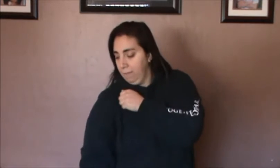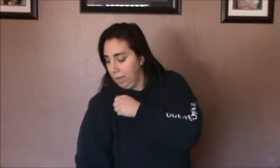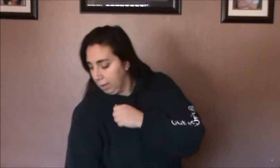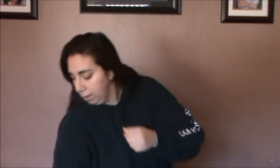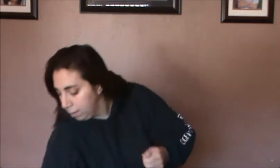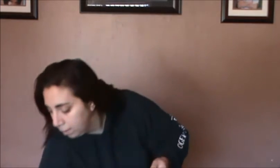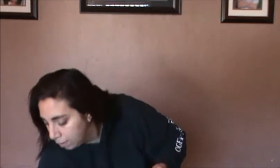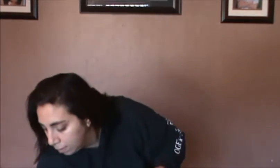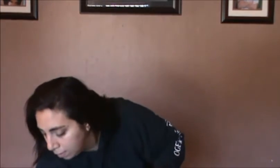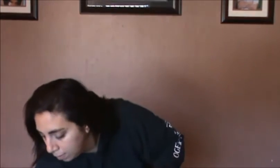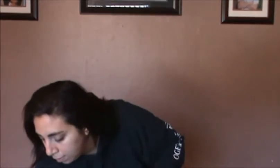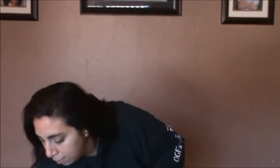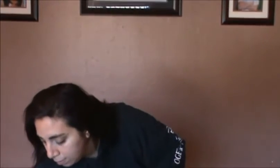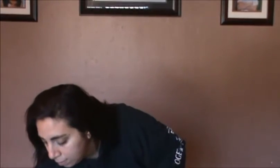Believing.